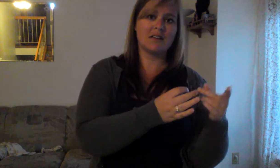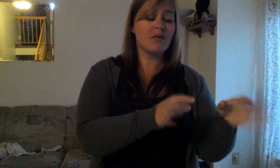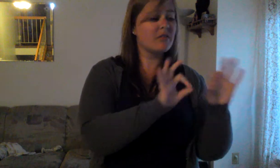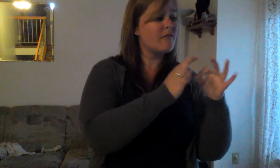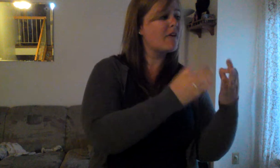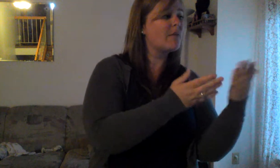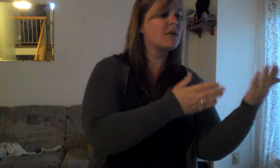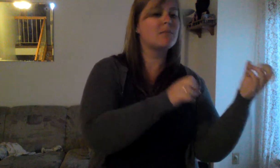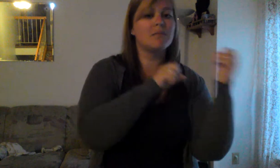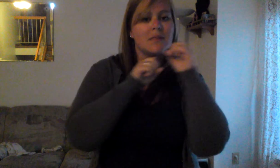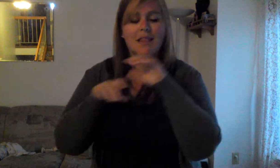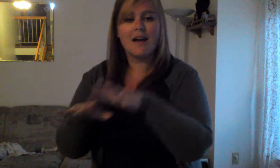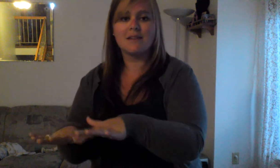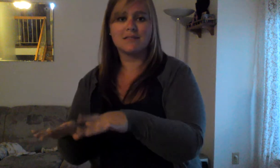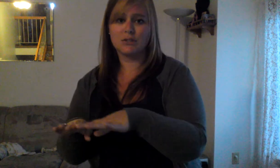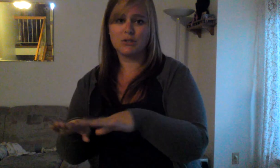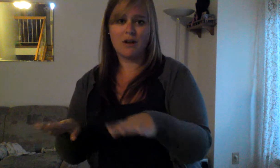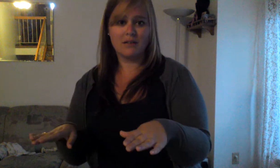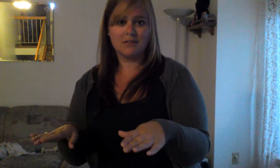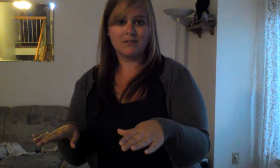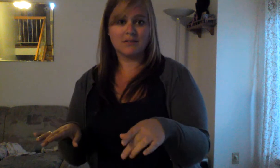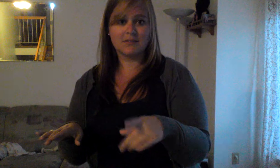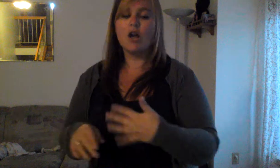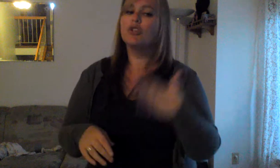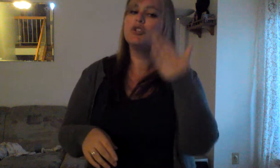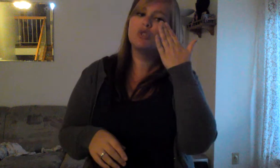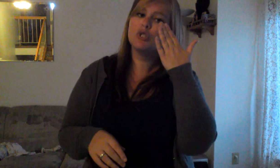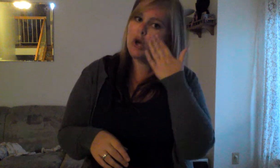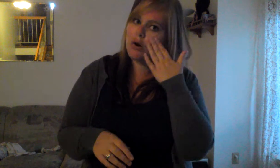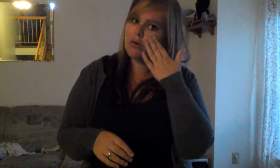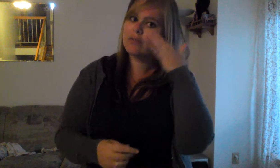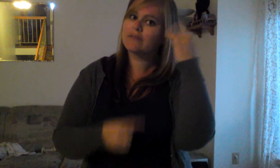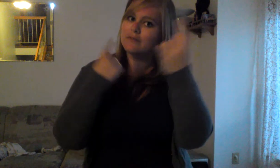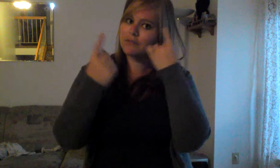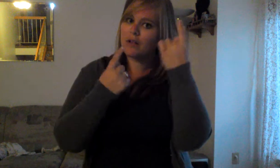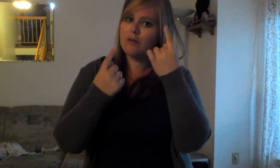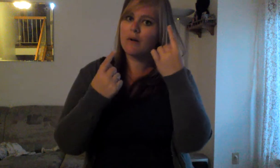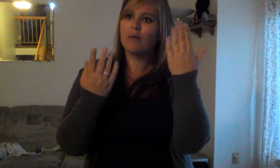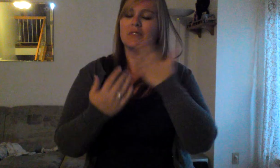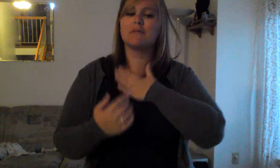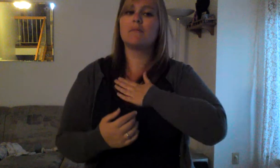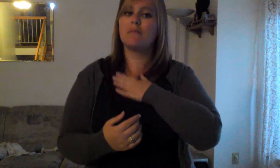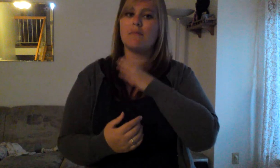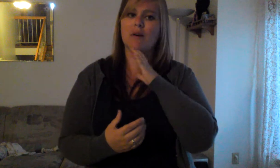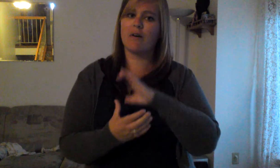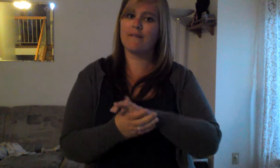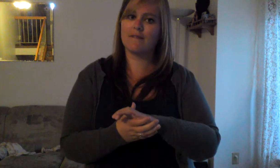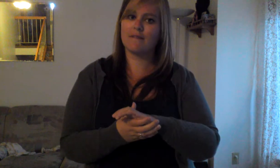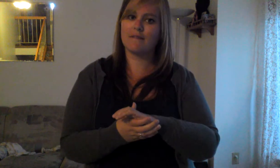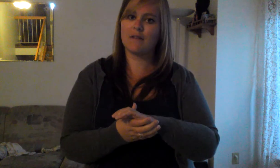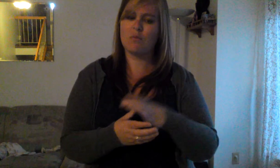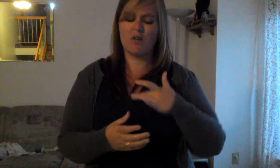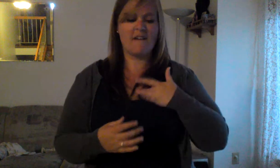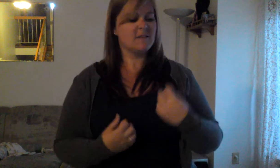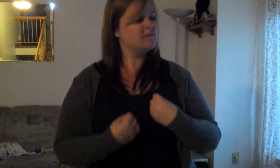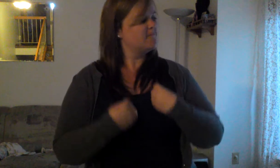child? And believe me y'all, you know I've taken into consideration, what if it was my wife? And would I be filled with hate? Hell yeah! I would